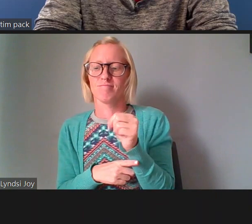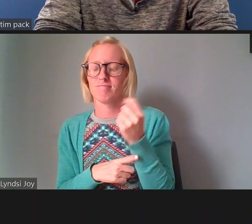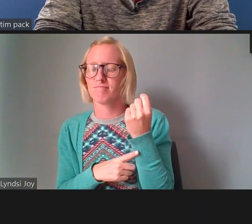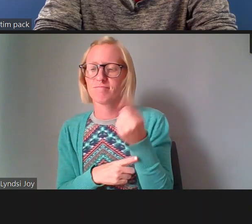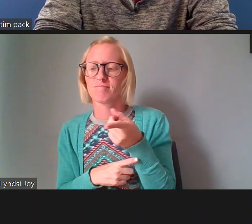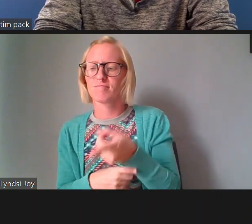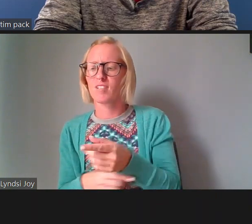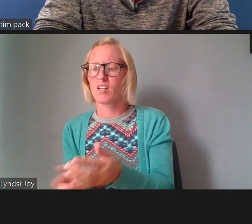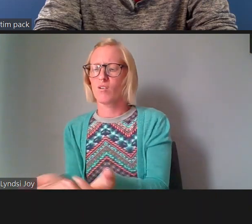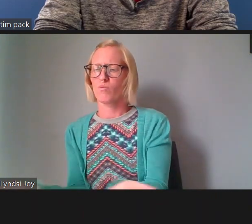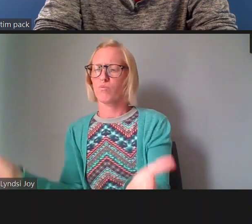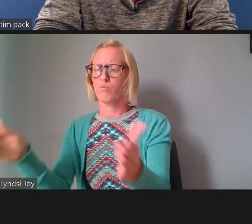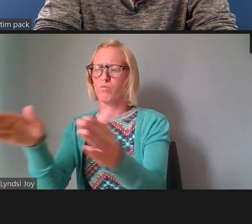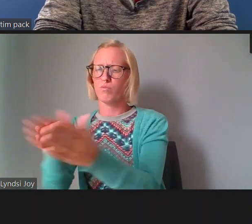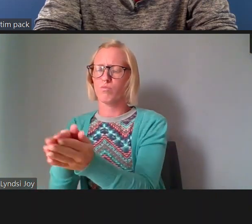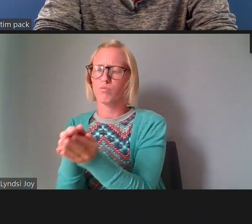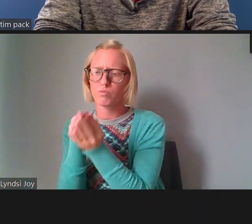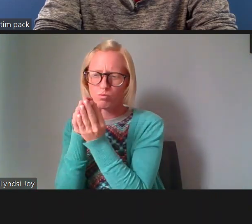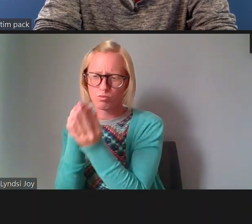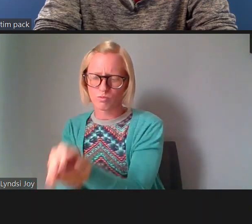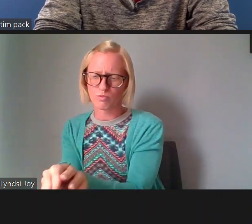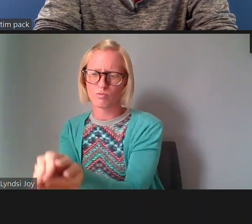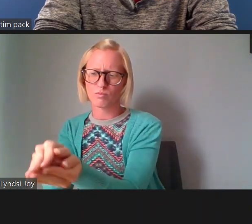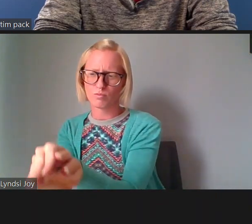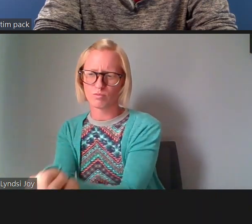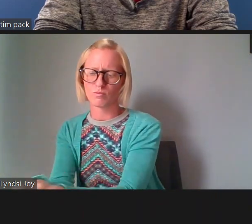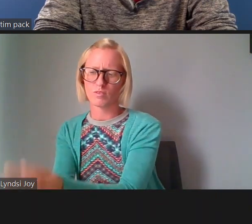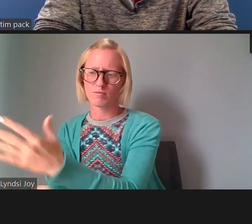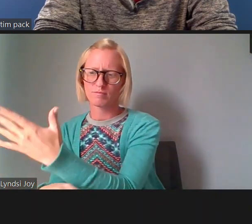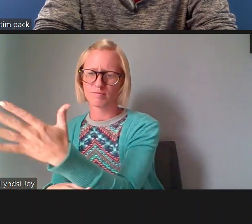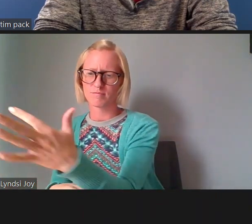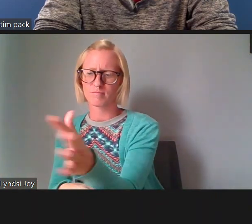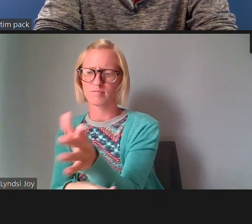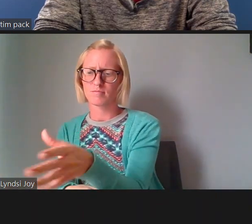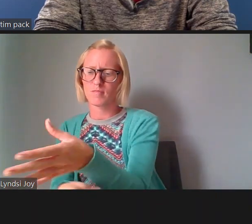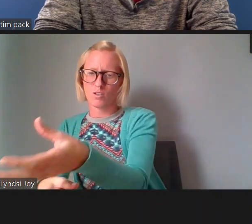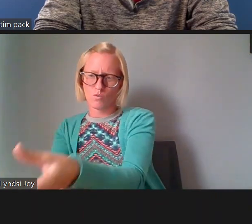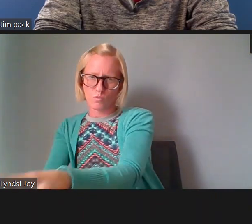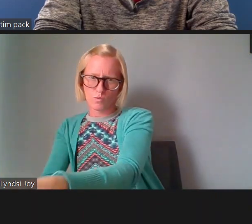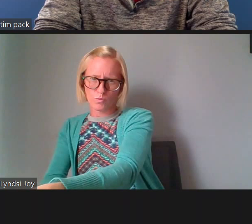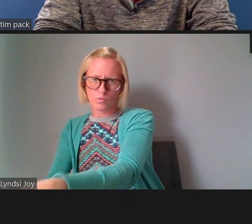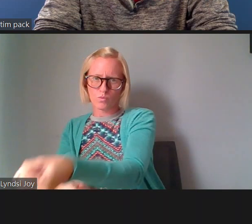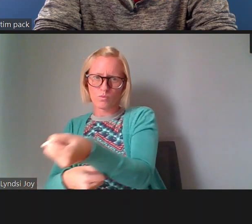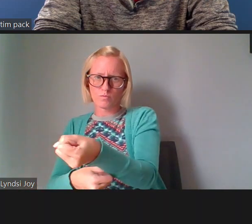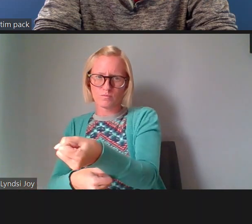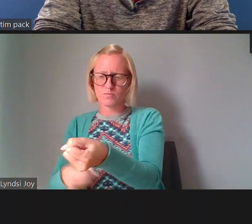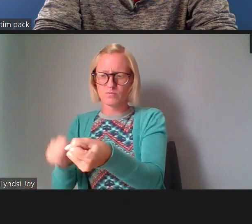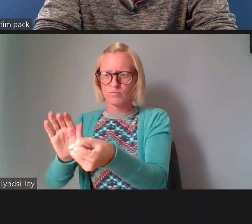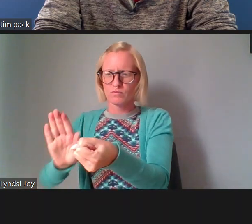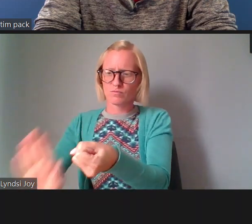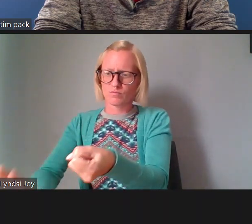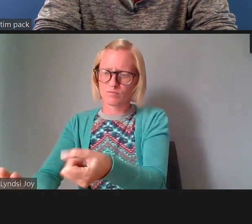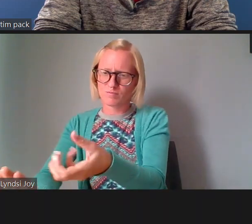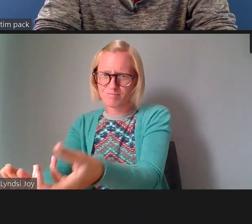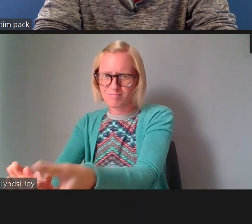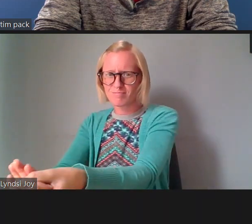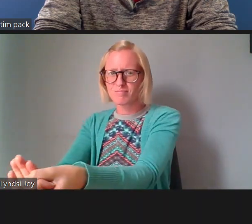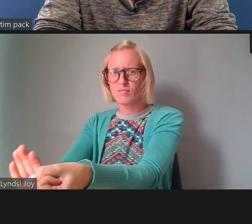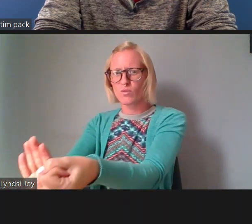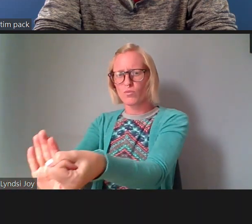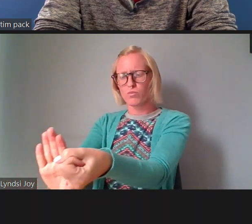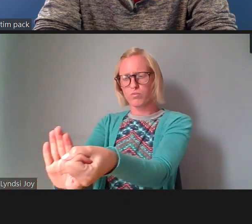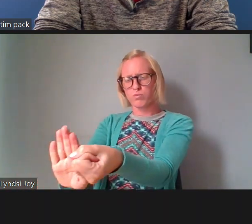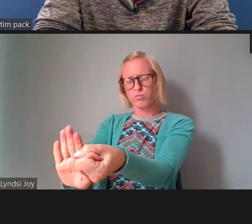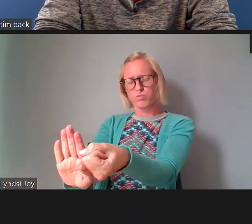sapling, bending, pushed the shell across the weeds. Ralph used one hand as a fulcrum and pressed down with the other till the shell rose,